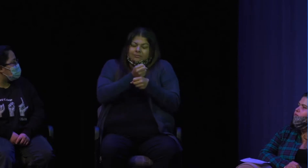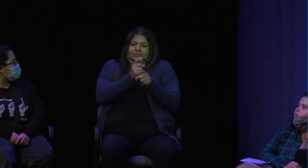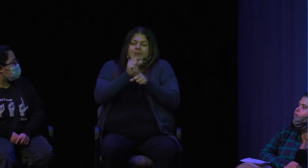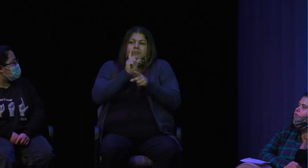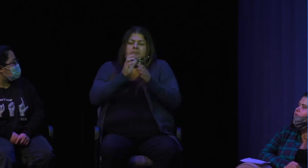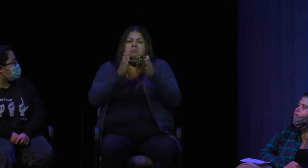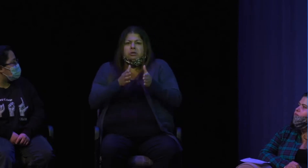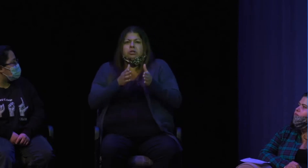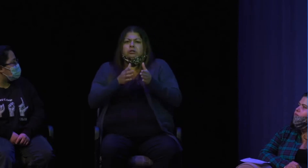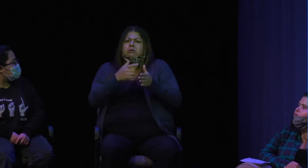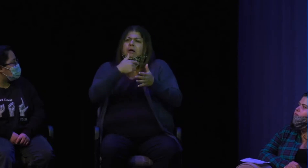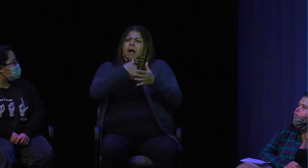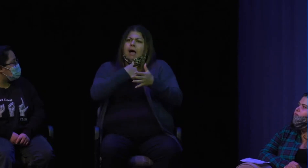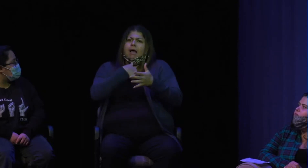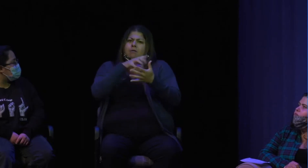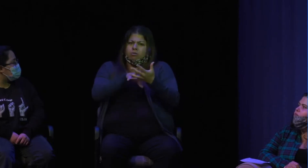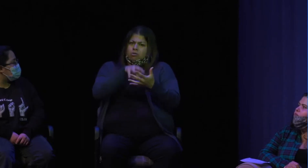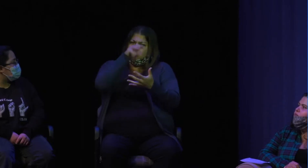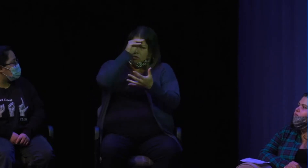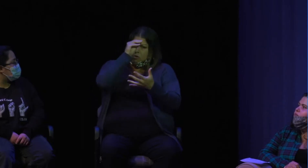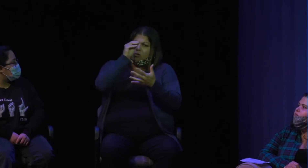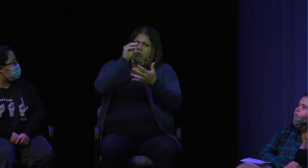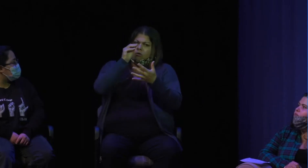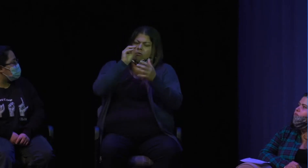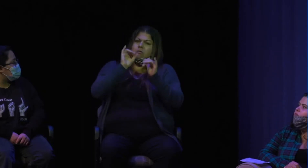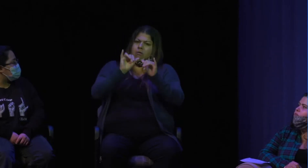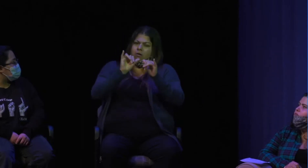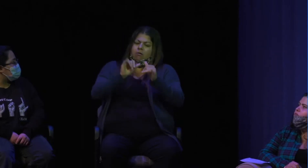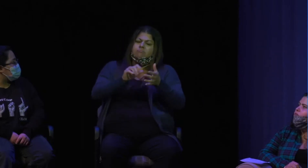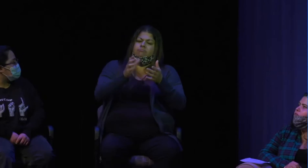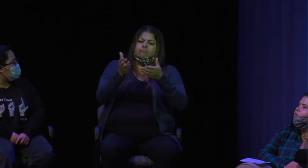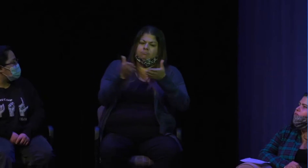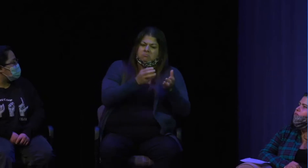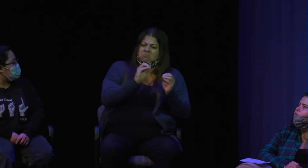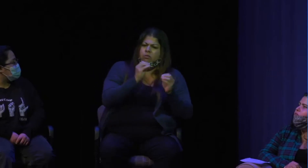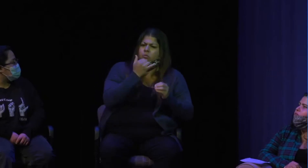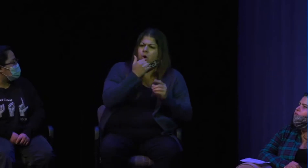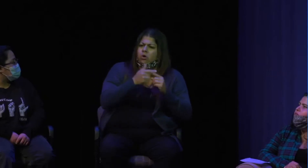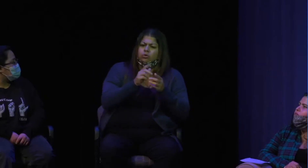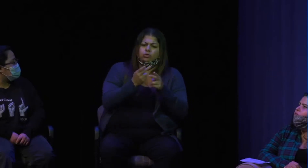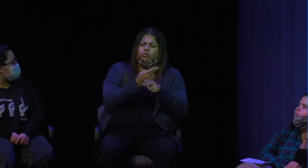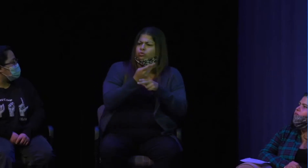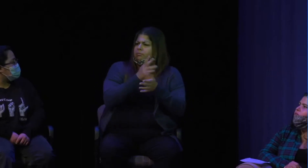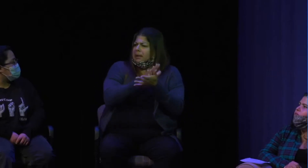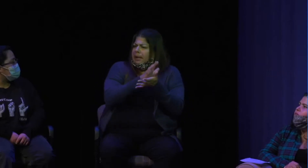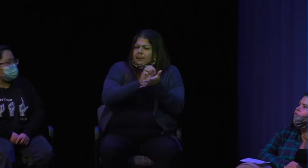Now it's been 5 years since I had that more extreme hearing loss.